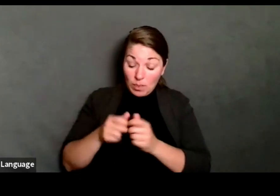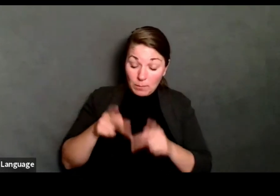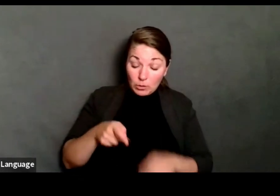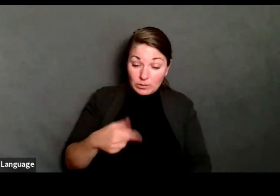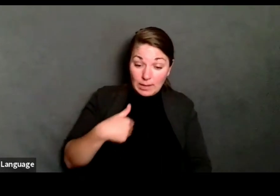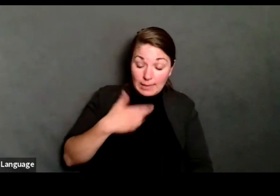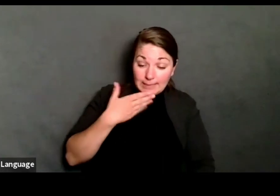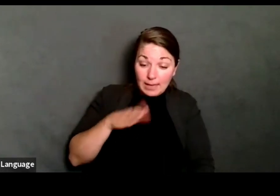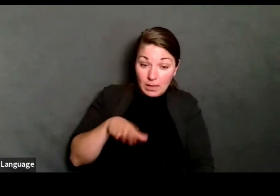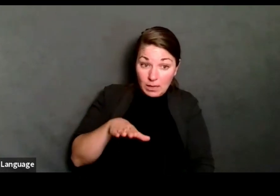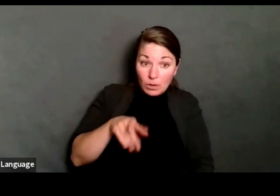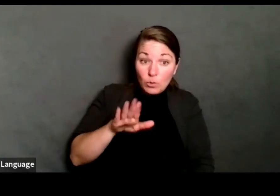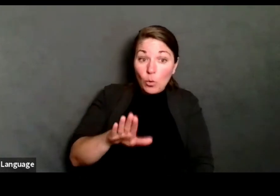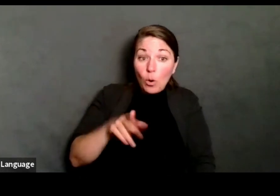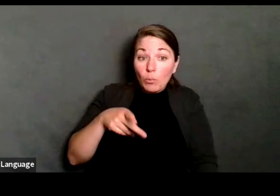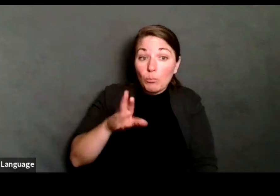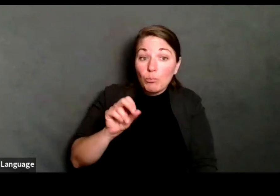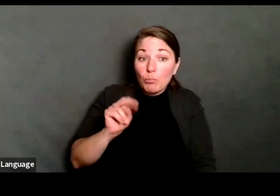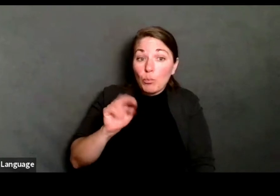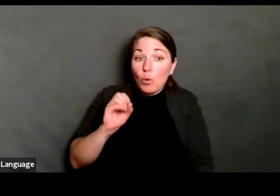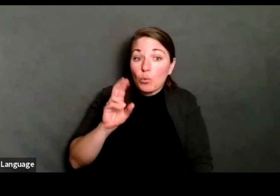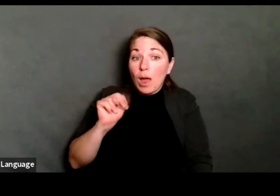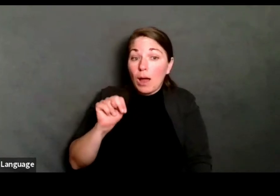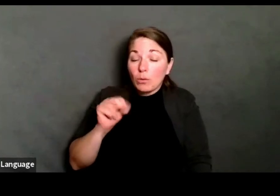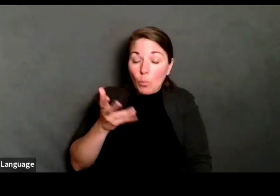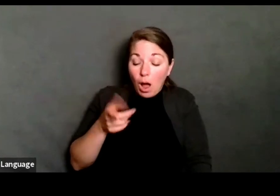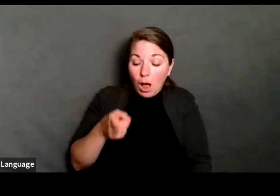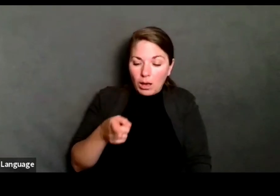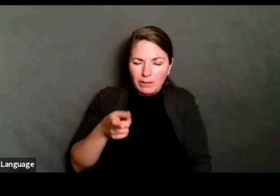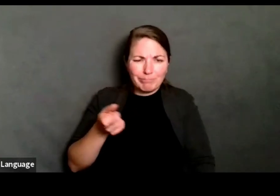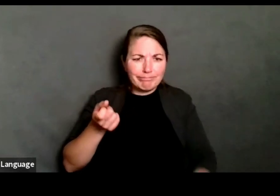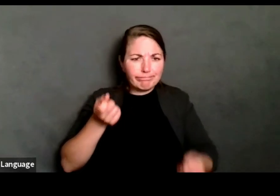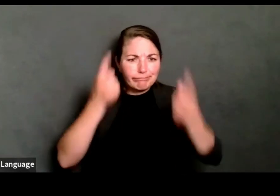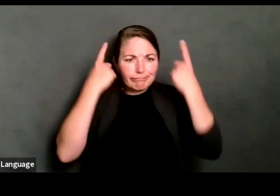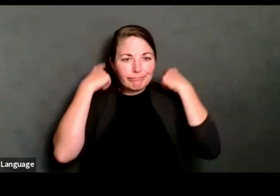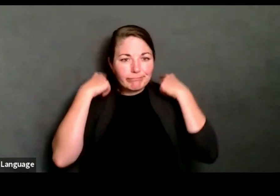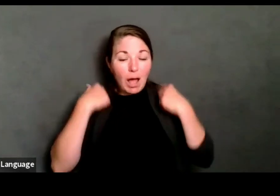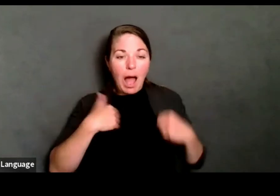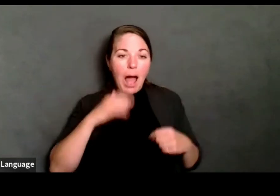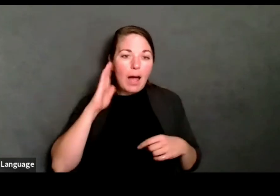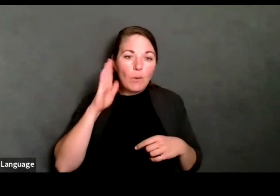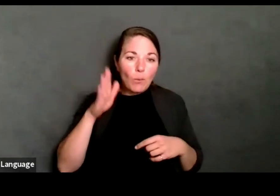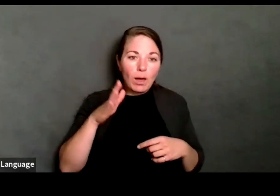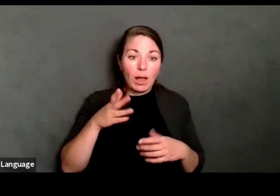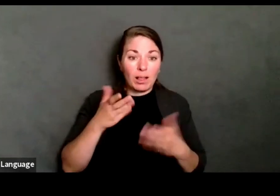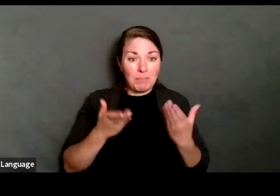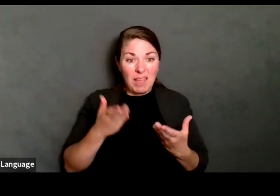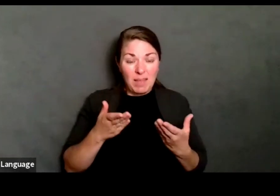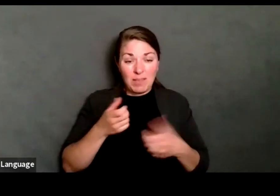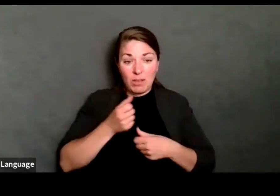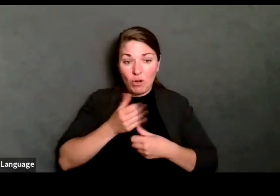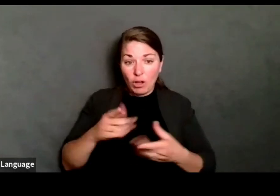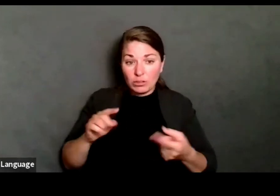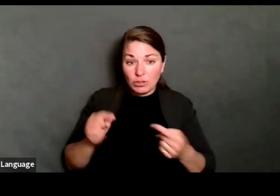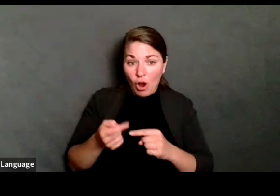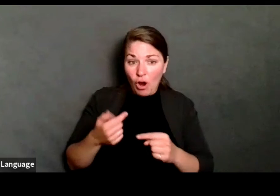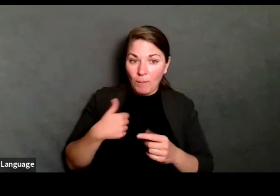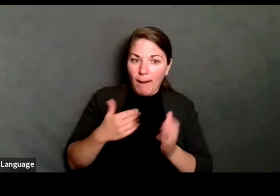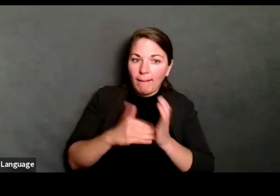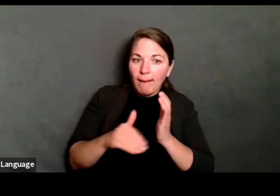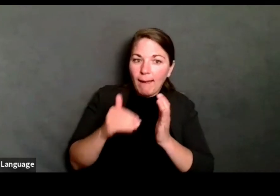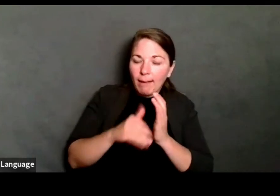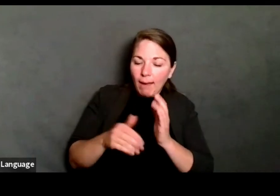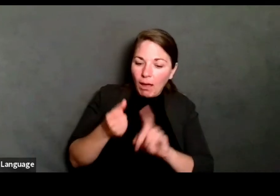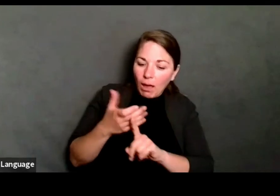mean when I ask them their pronouns, for example, I might be causing harm by continuing to use language that just